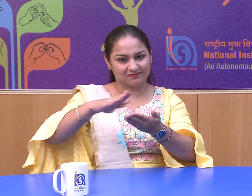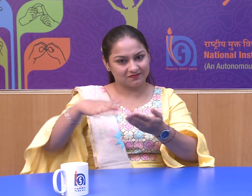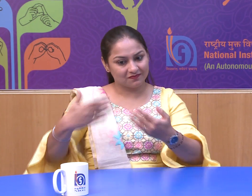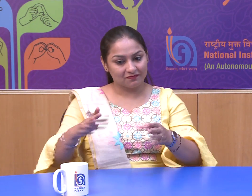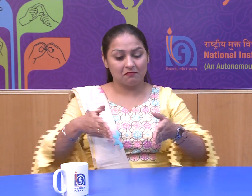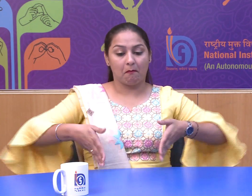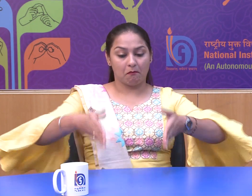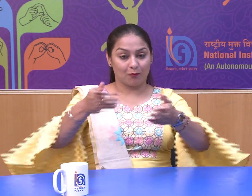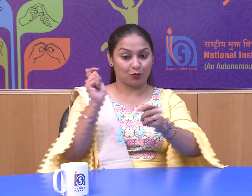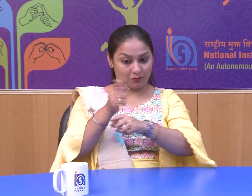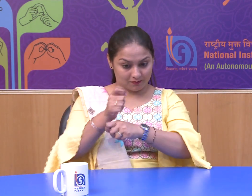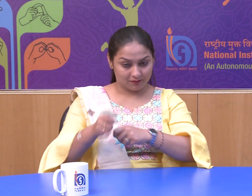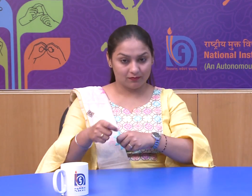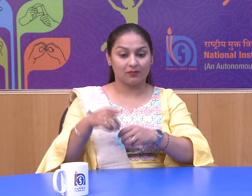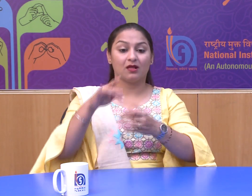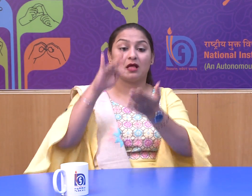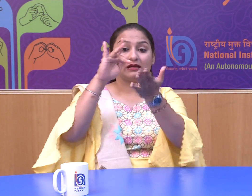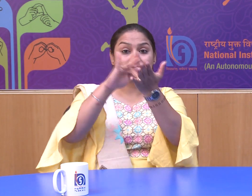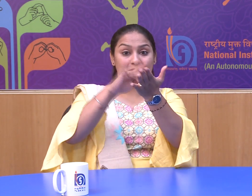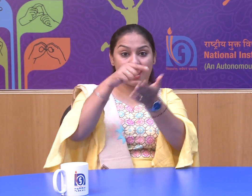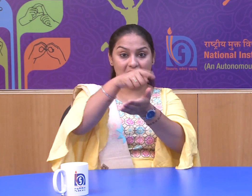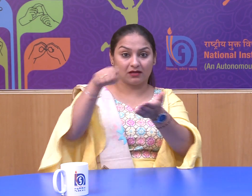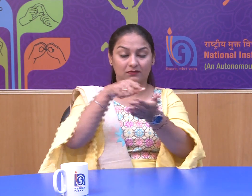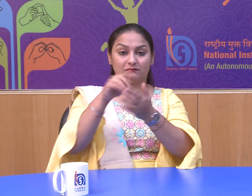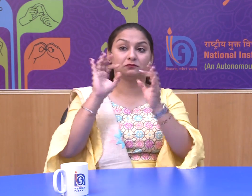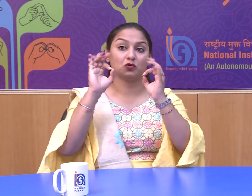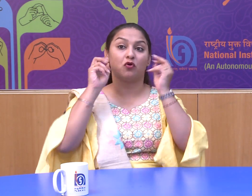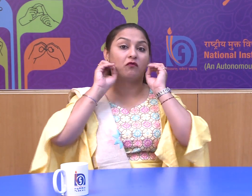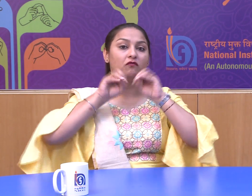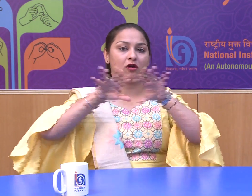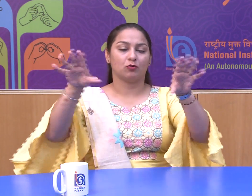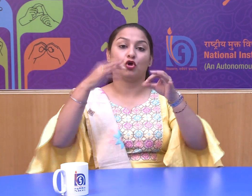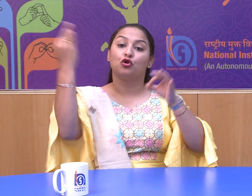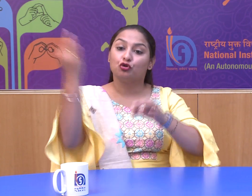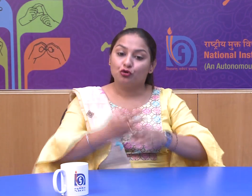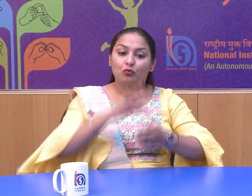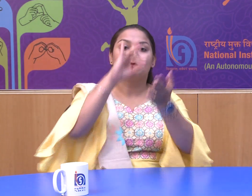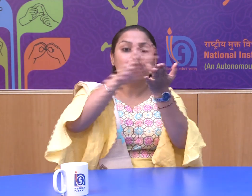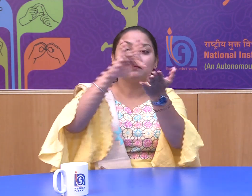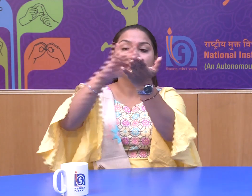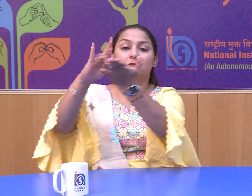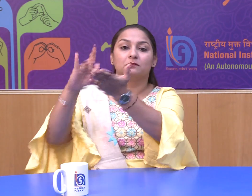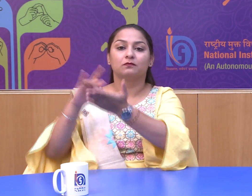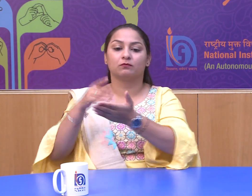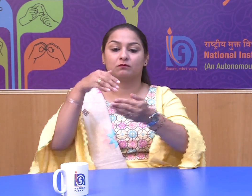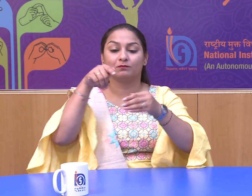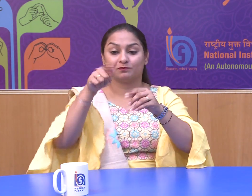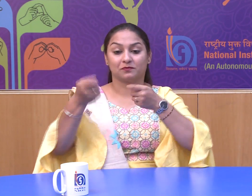administered their state well. New towns came up and trade was